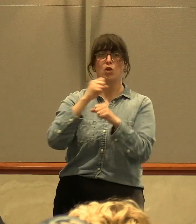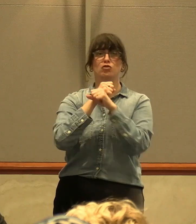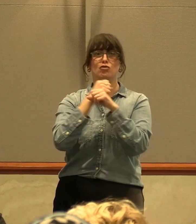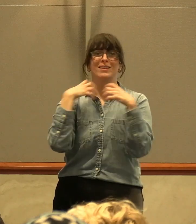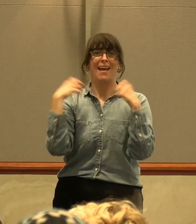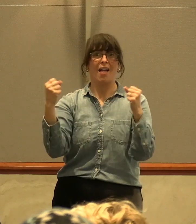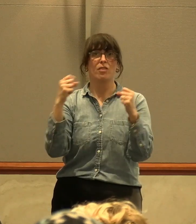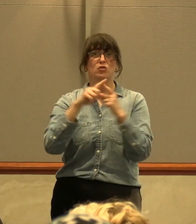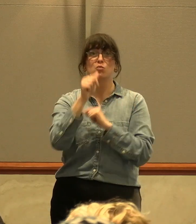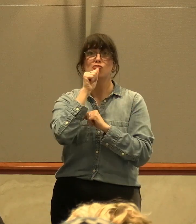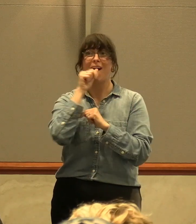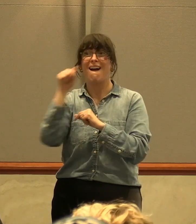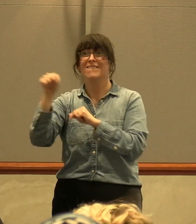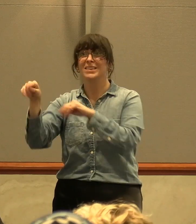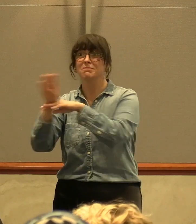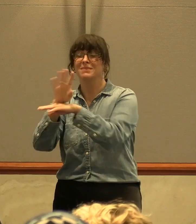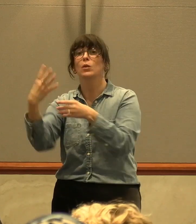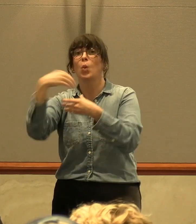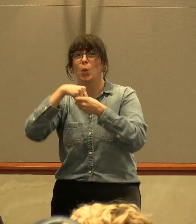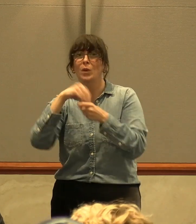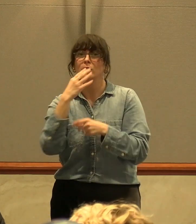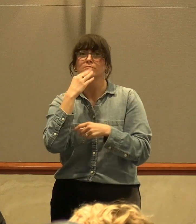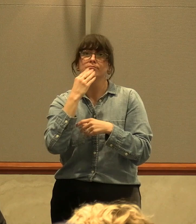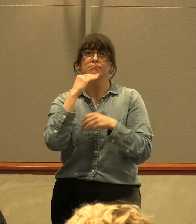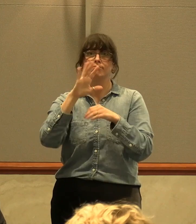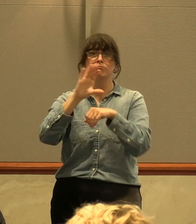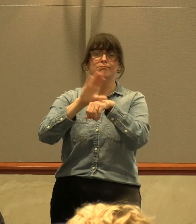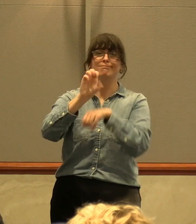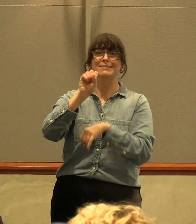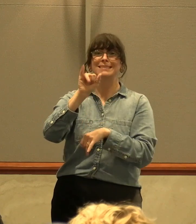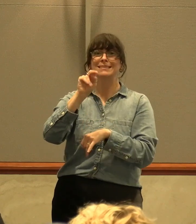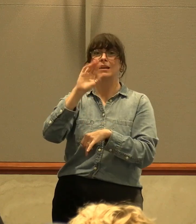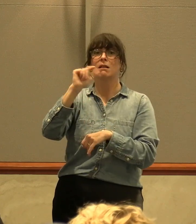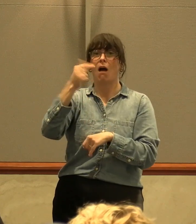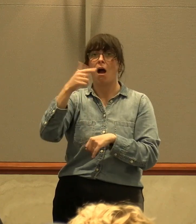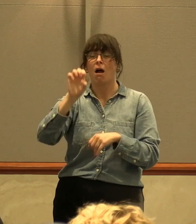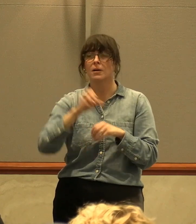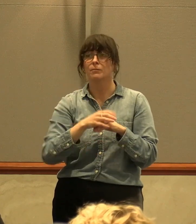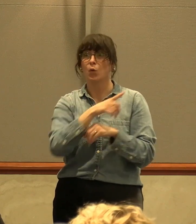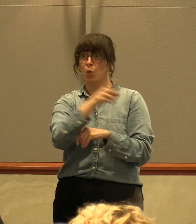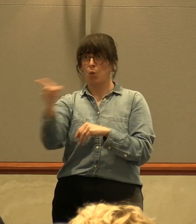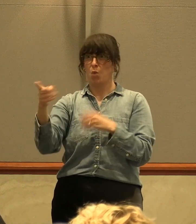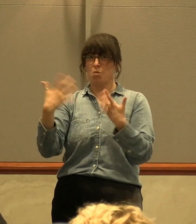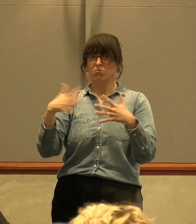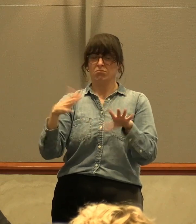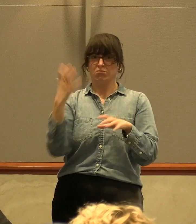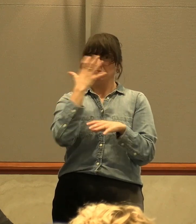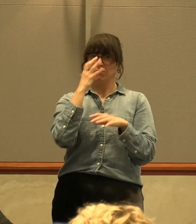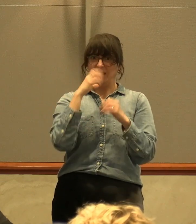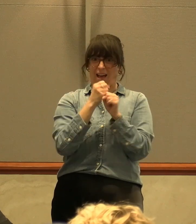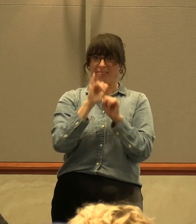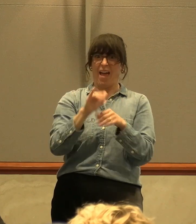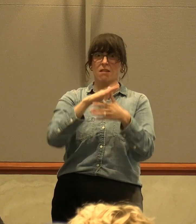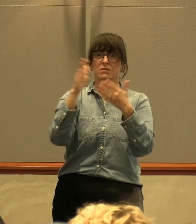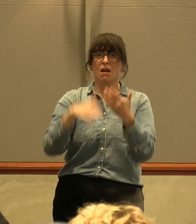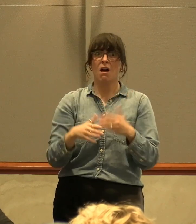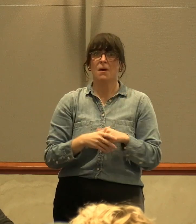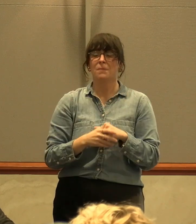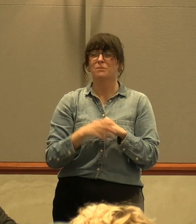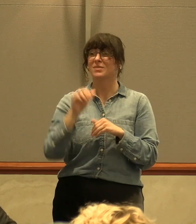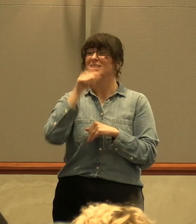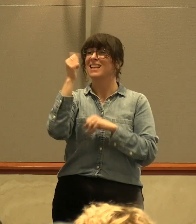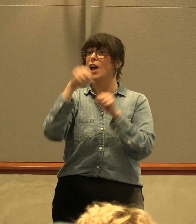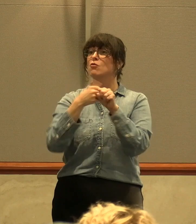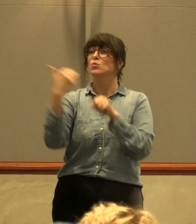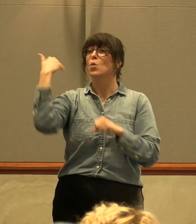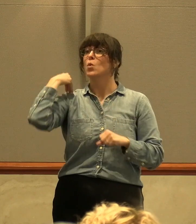to private institutions, including synagogues. You all were very instrumental in getting that done. A decade ago,